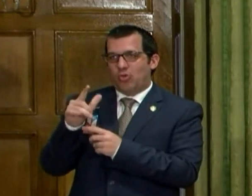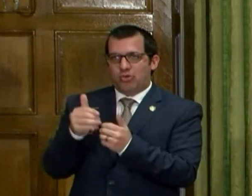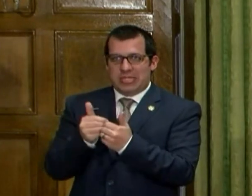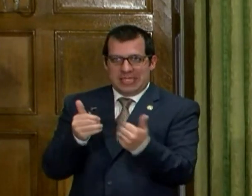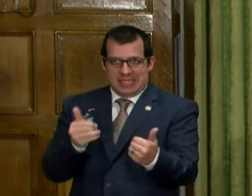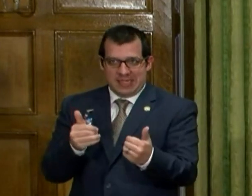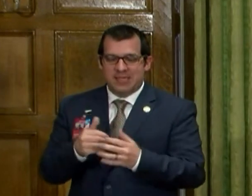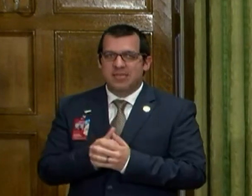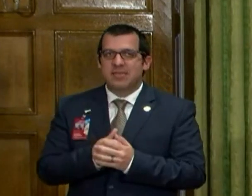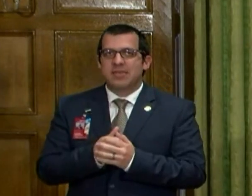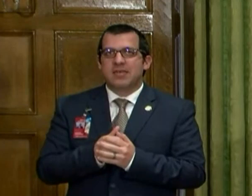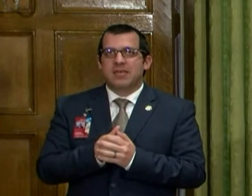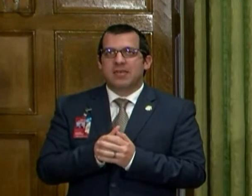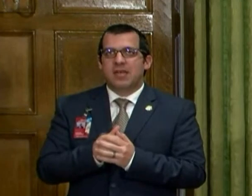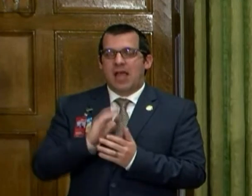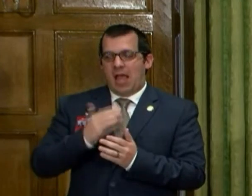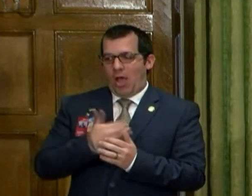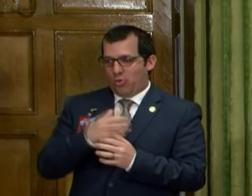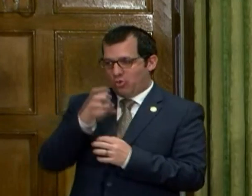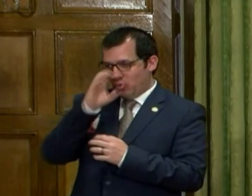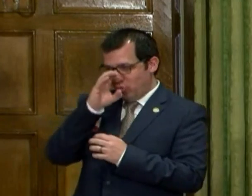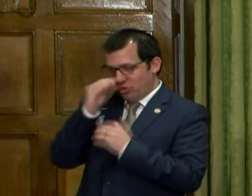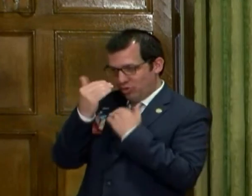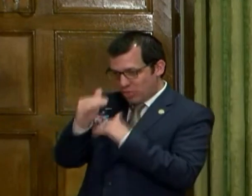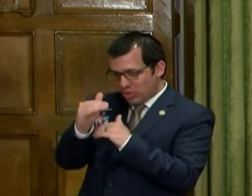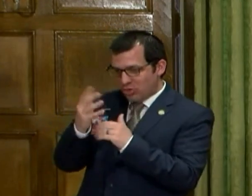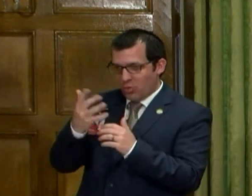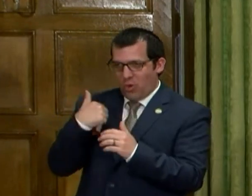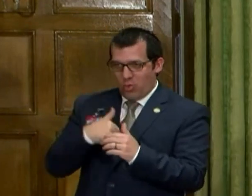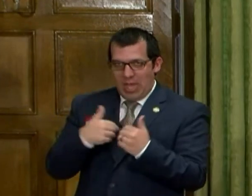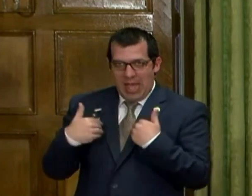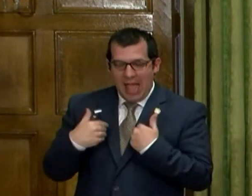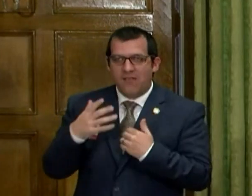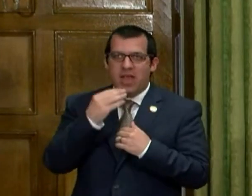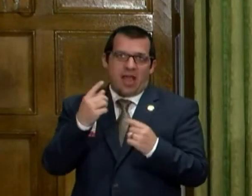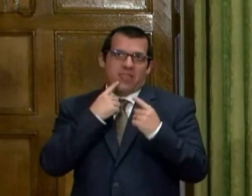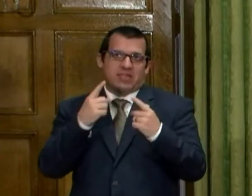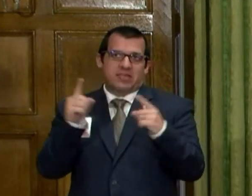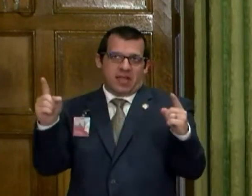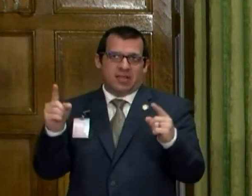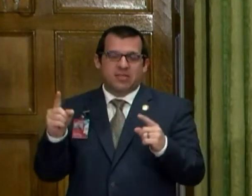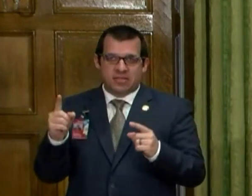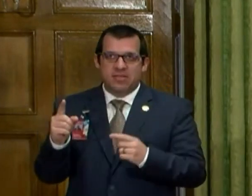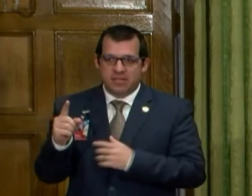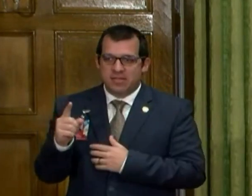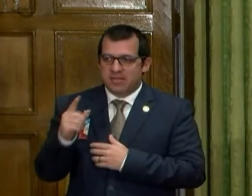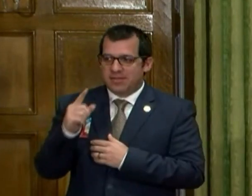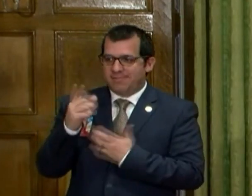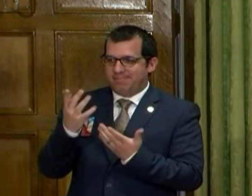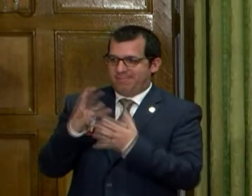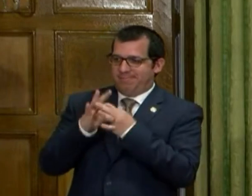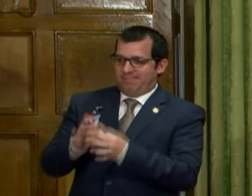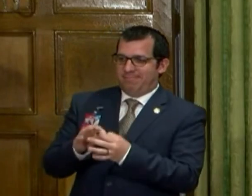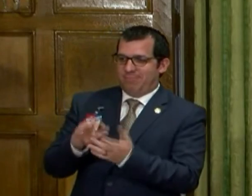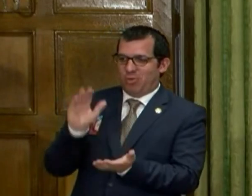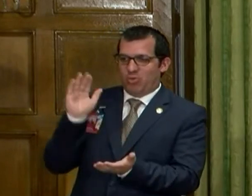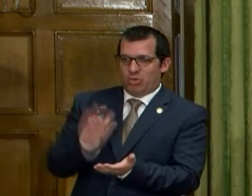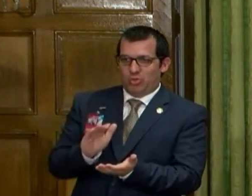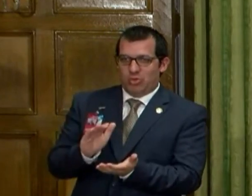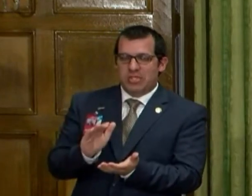distancing, with our restrictions that we have in place, and also the success that we're having in terms of